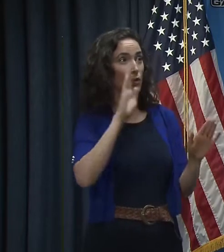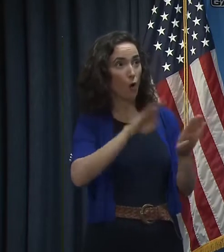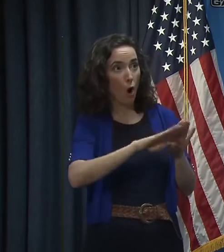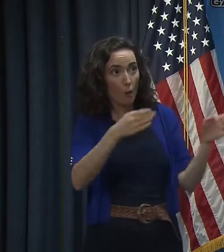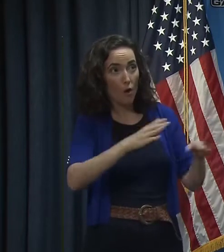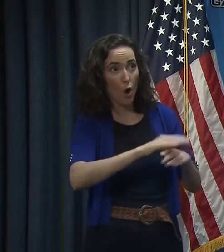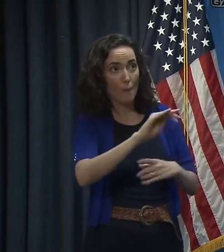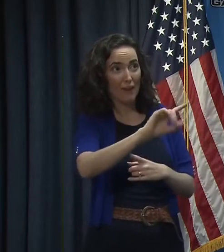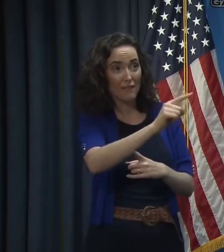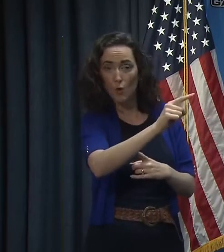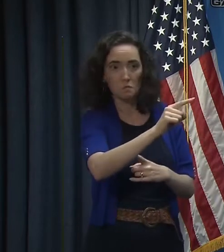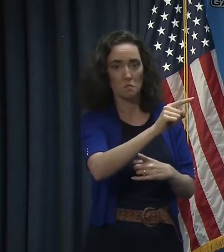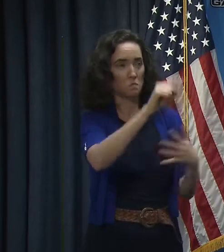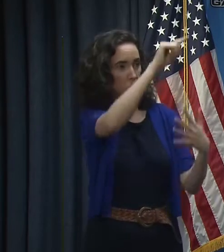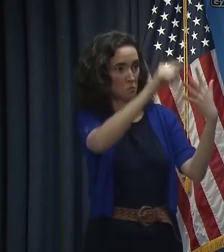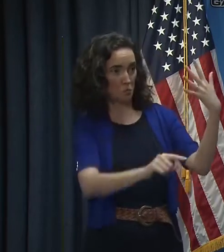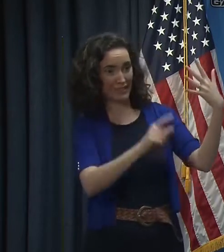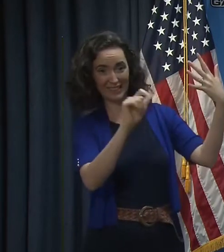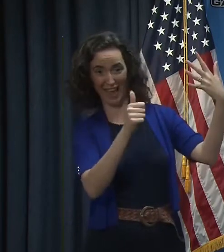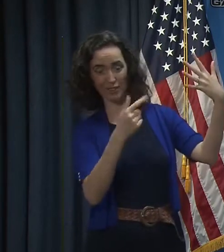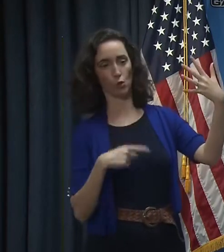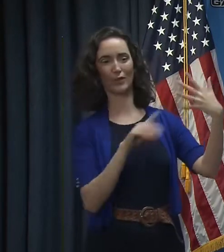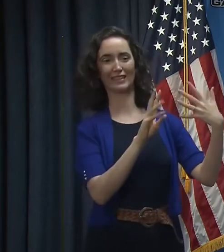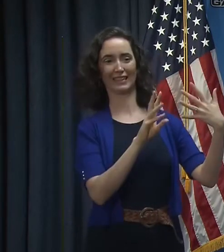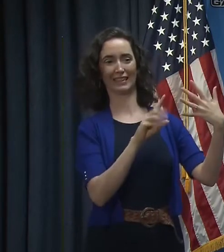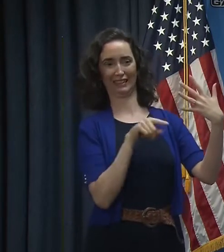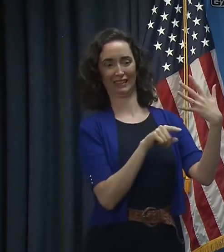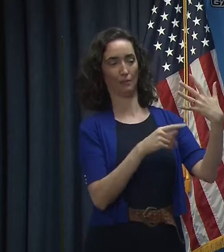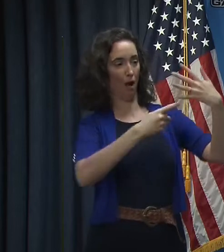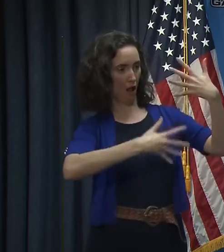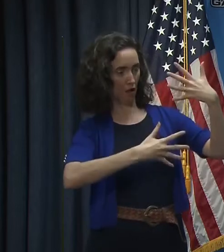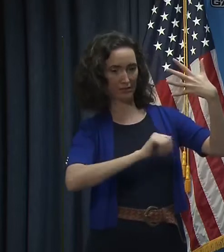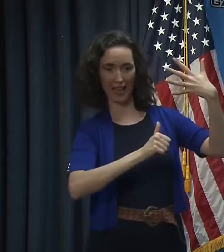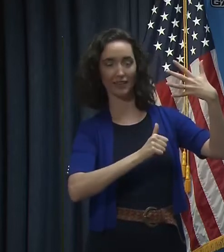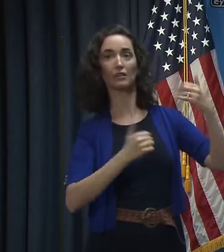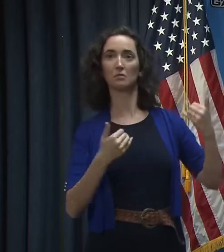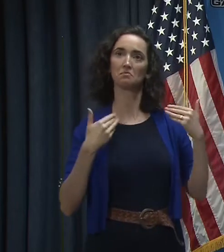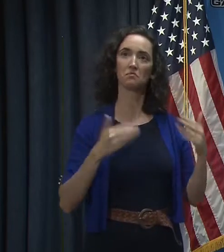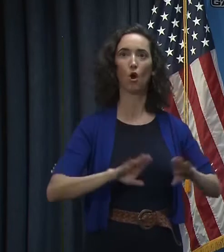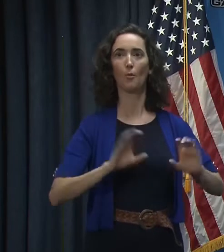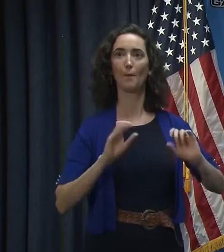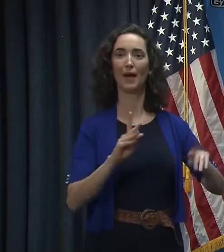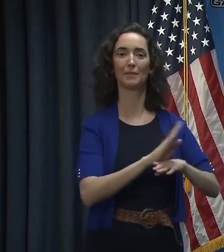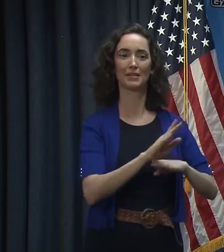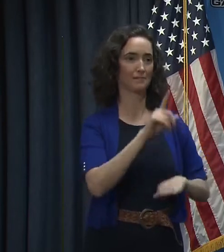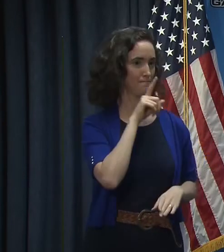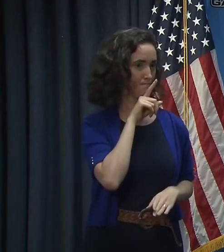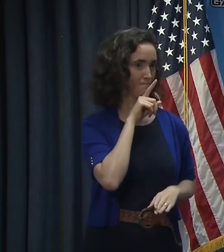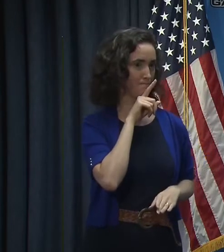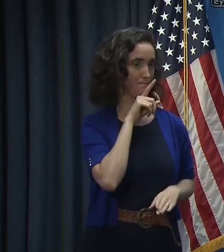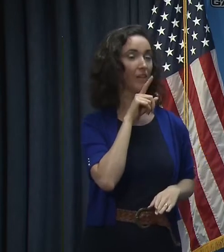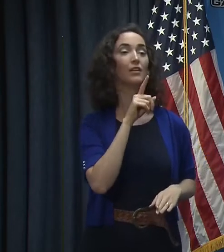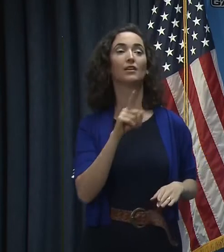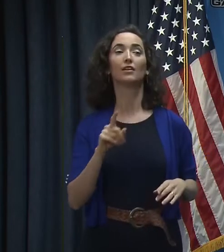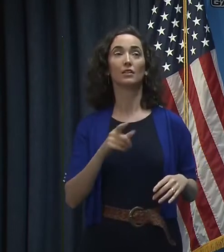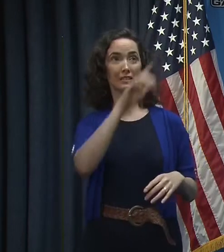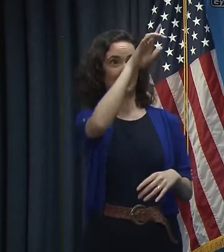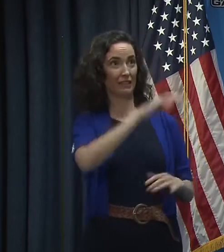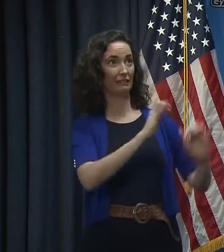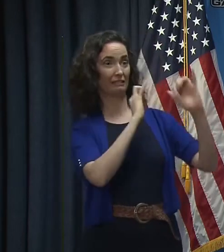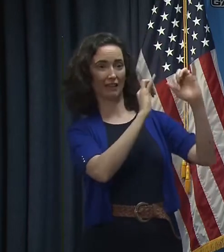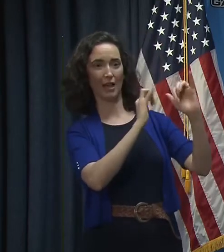more in common, obviously, with these cases, with these states who have high per capita case counts.